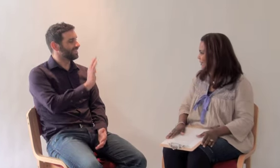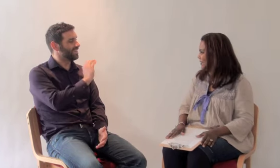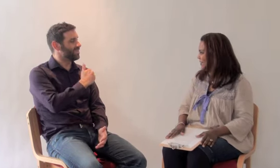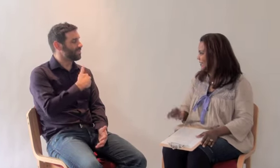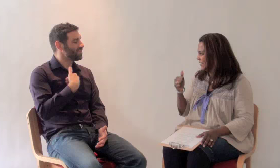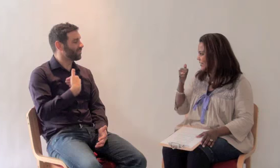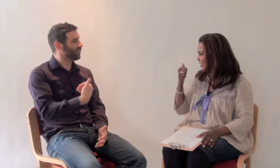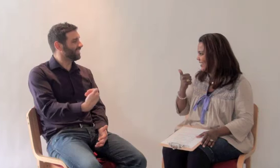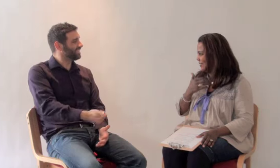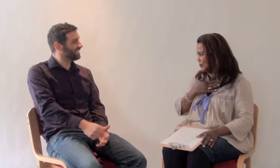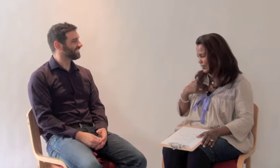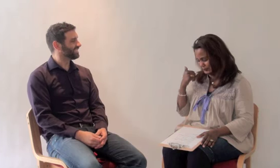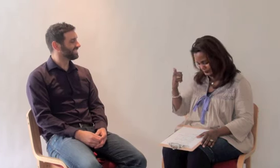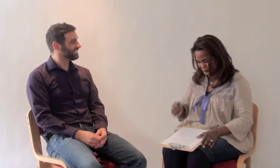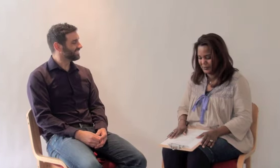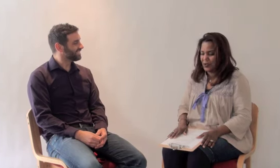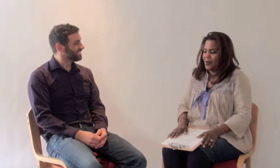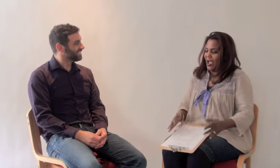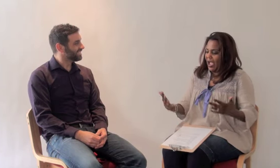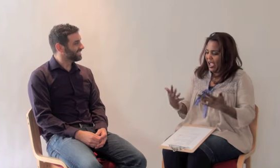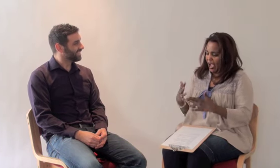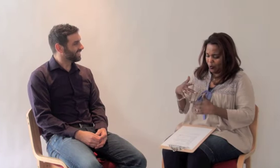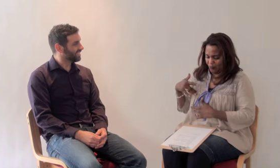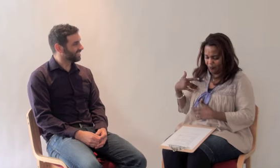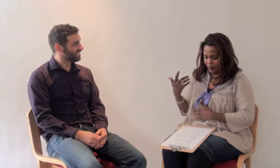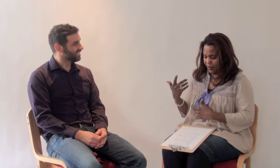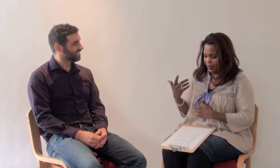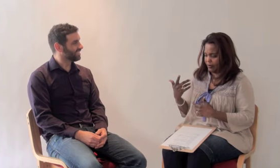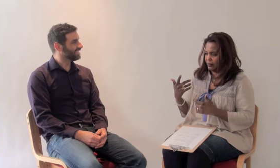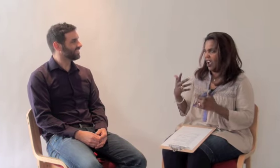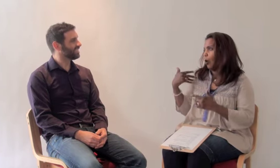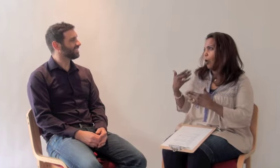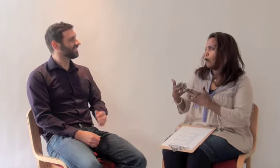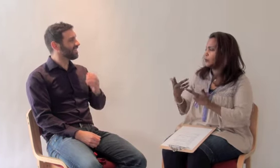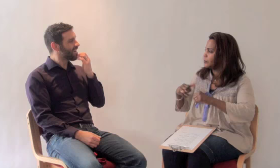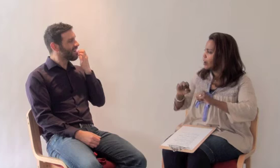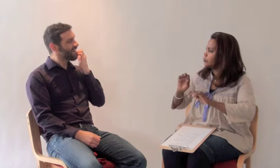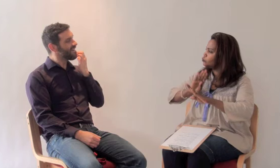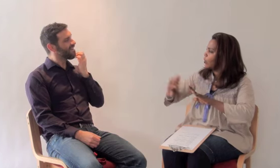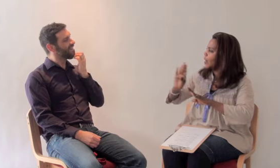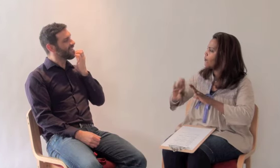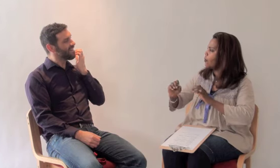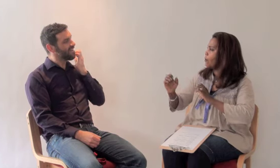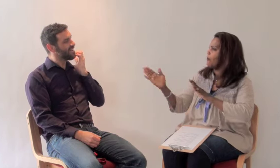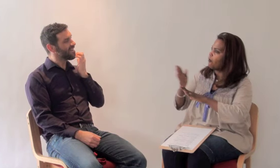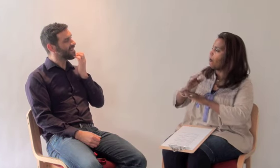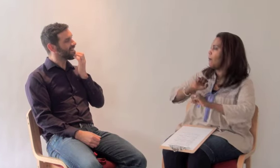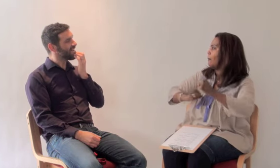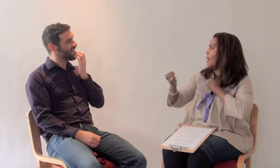Hello. Hello, good morning. You alright? Yeah, good morning. So, how long did you start training before the